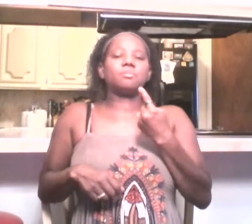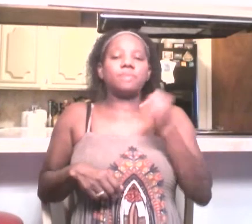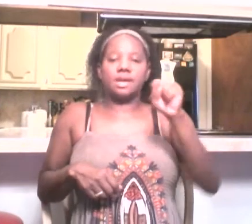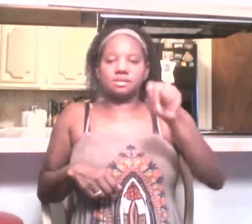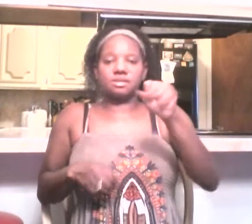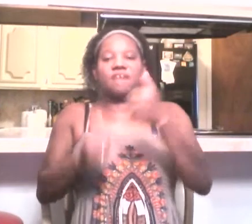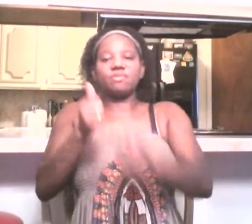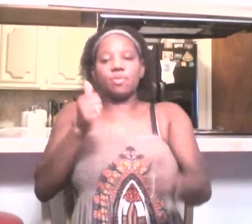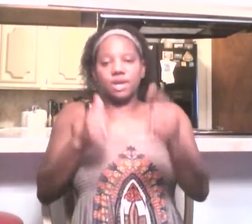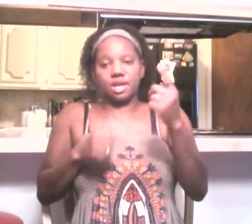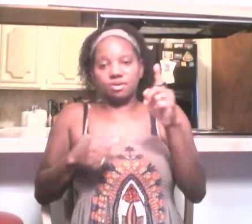Yes, everyone there.